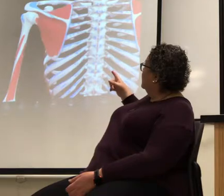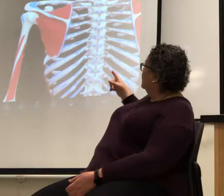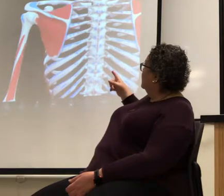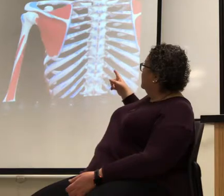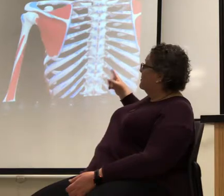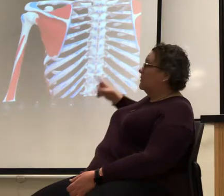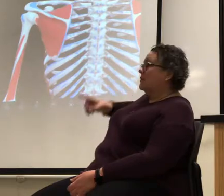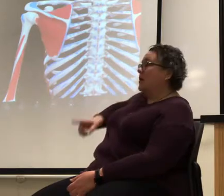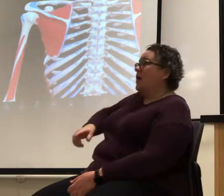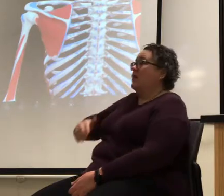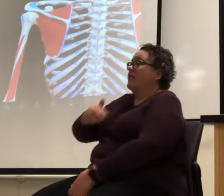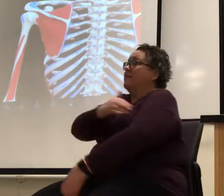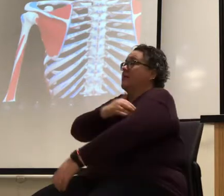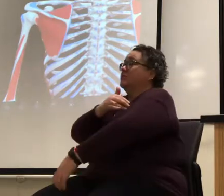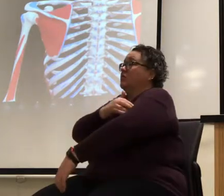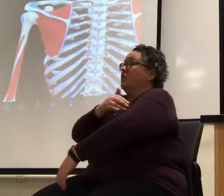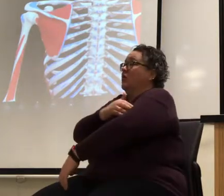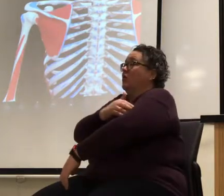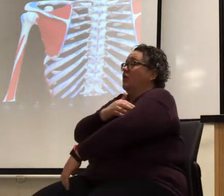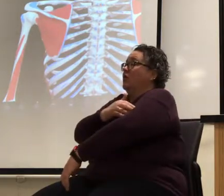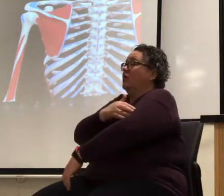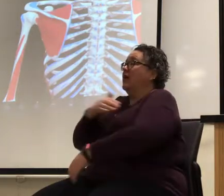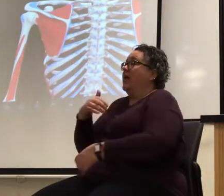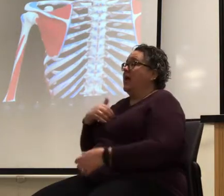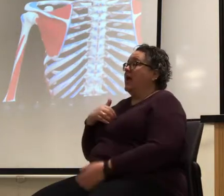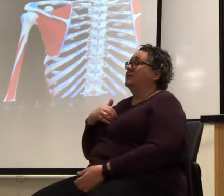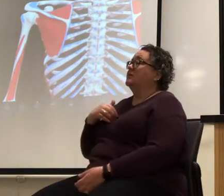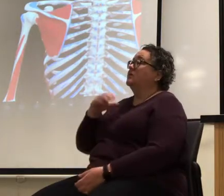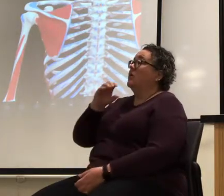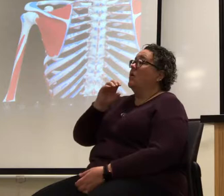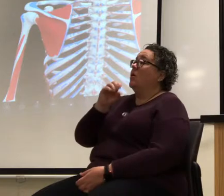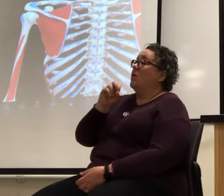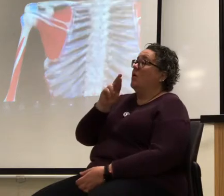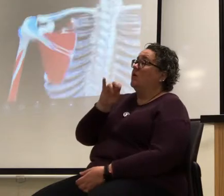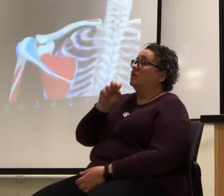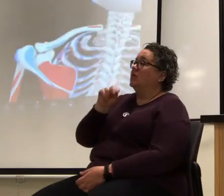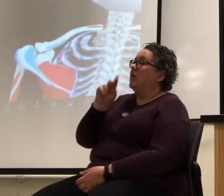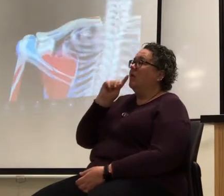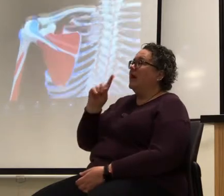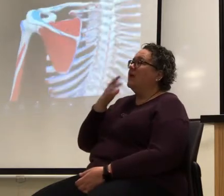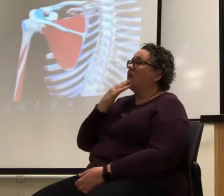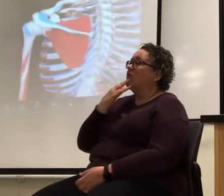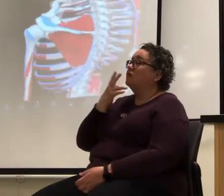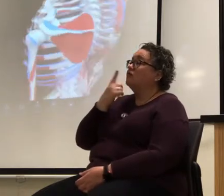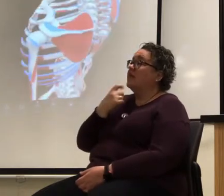The muscle has origin insertion features. When it colors it red and